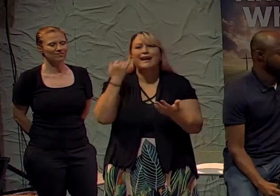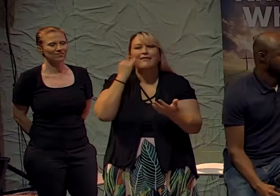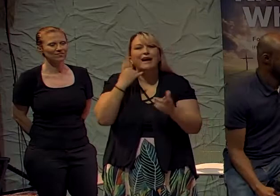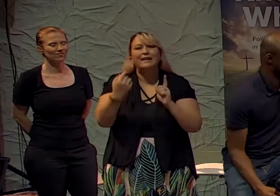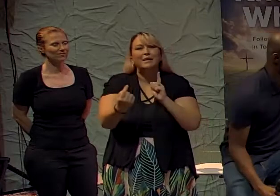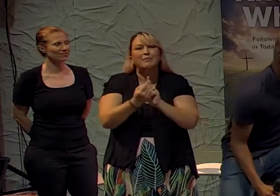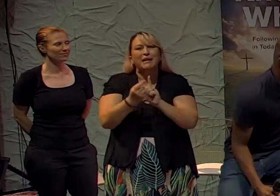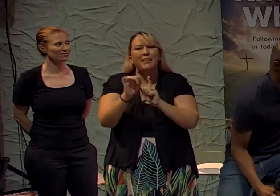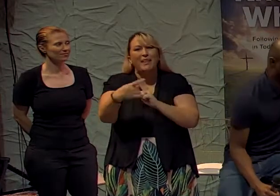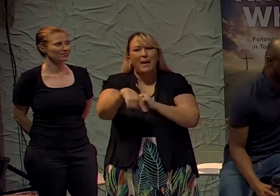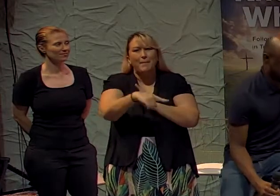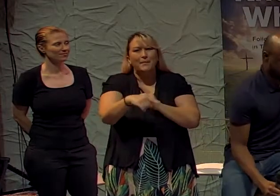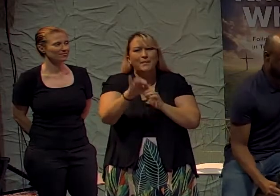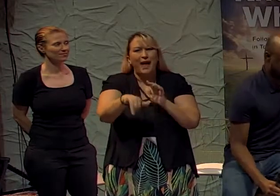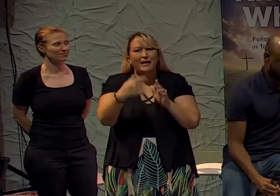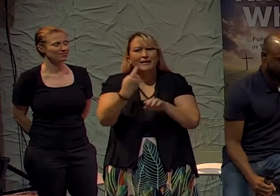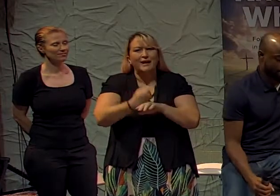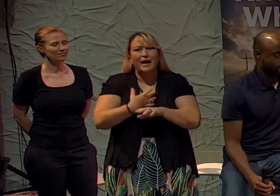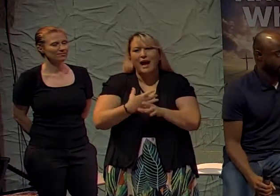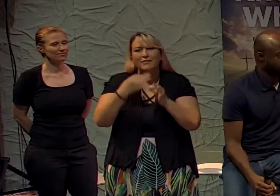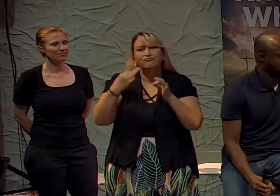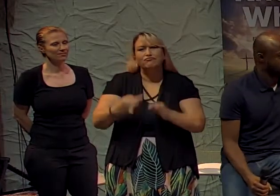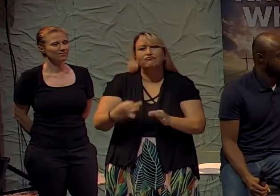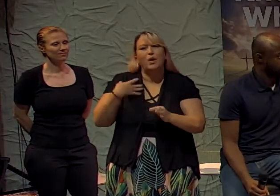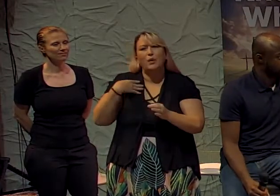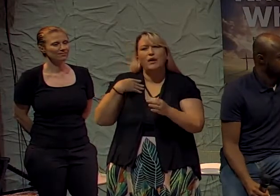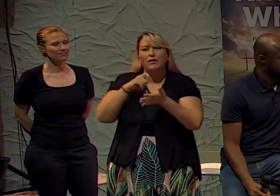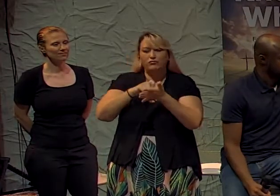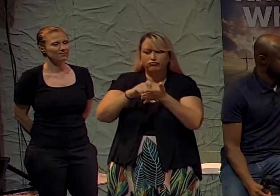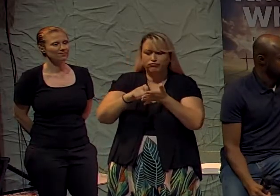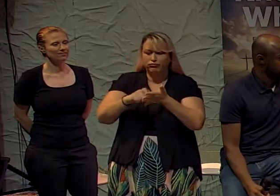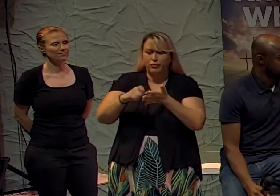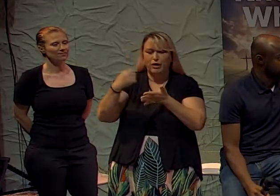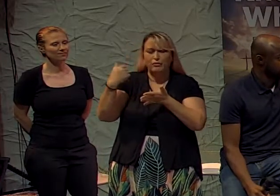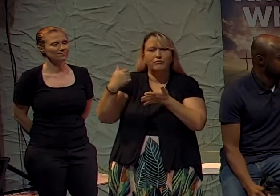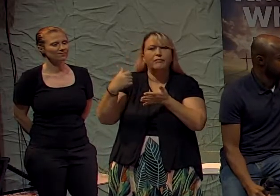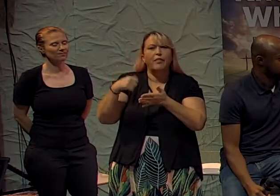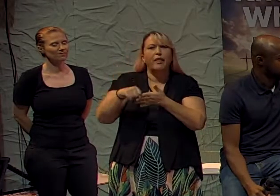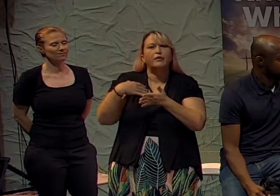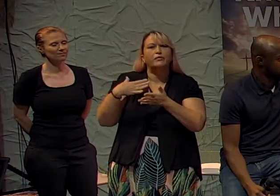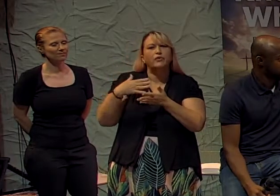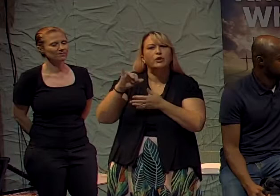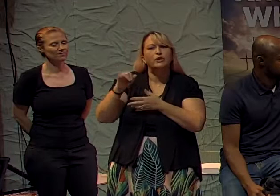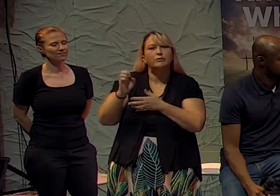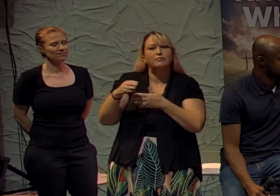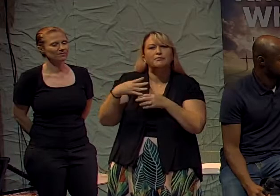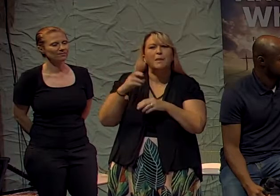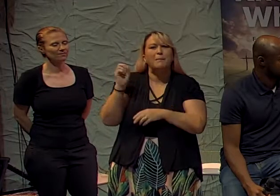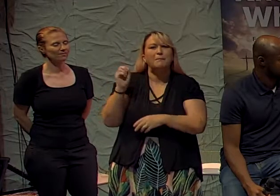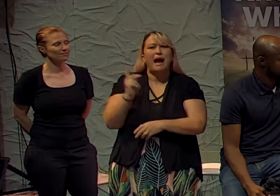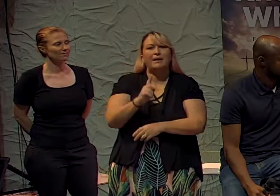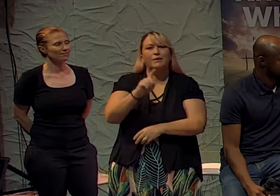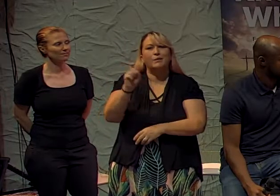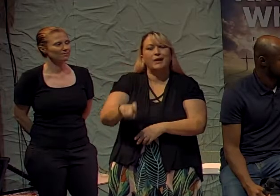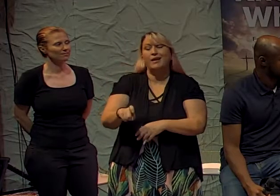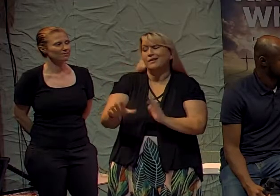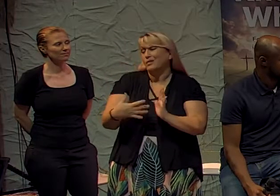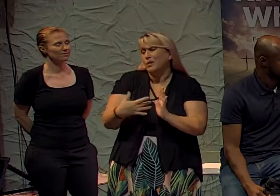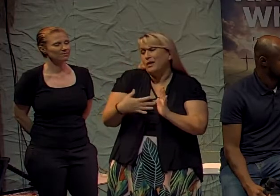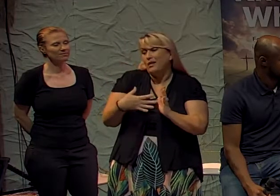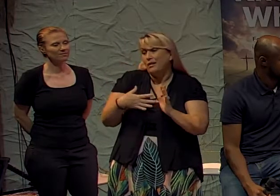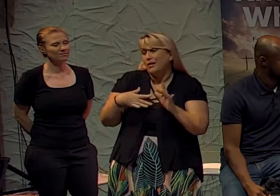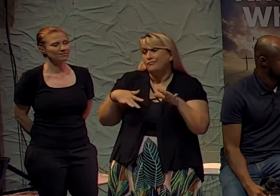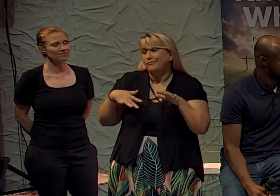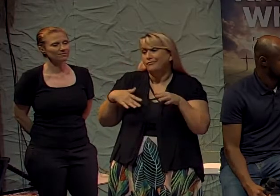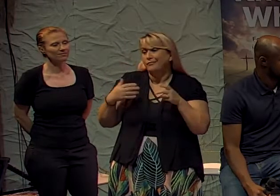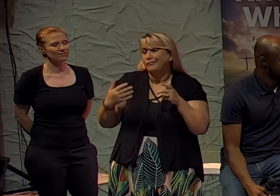that day, I had decided I was going to leave a note for Jim and go back to Texas and catch up when he got back. And